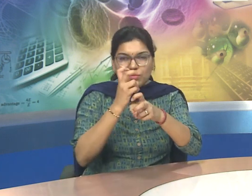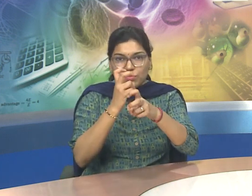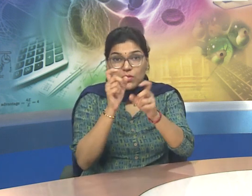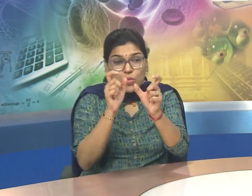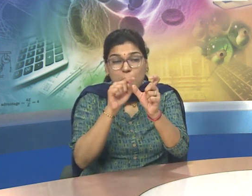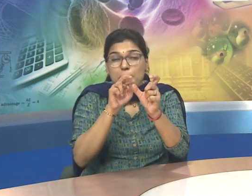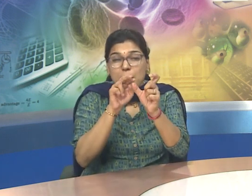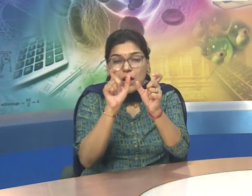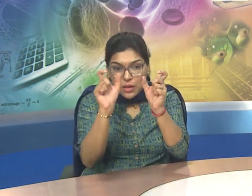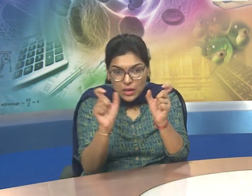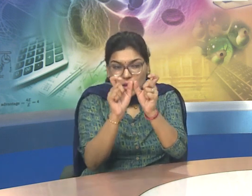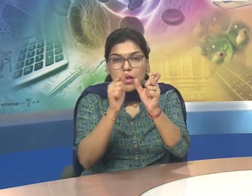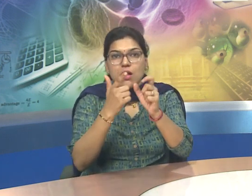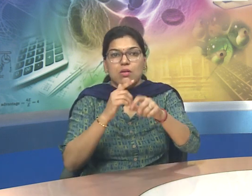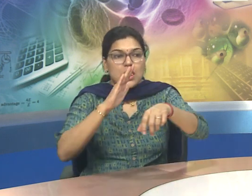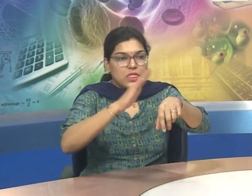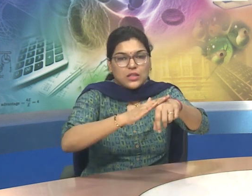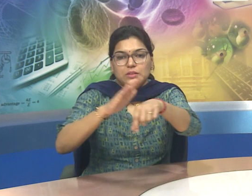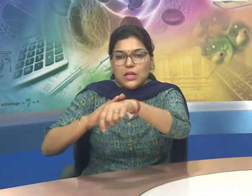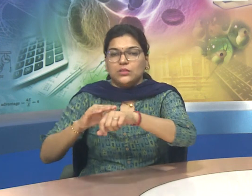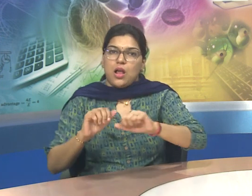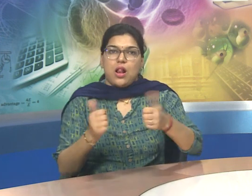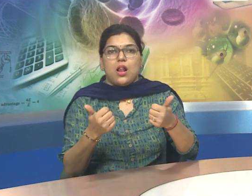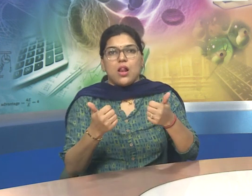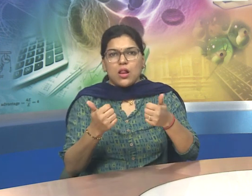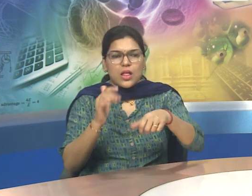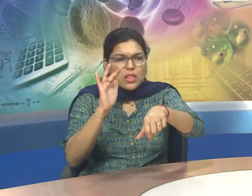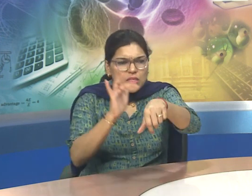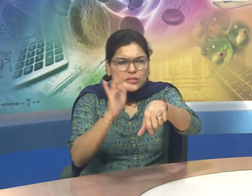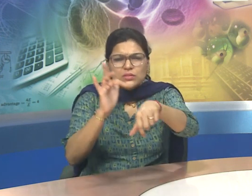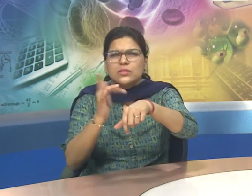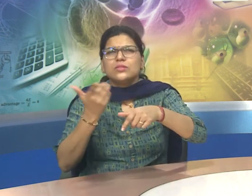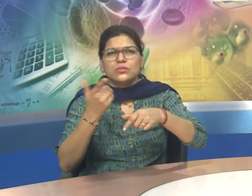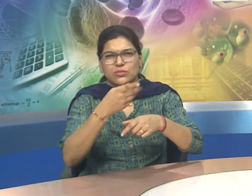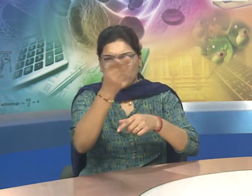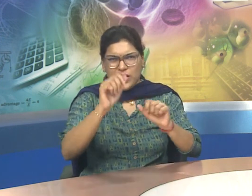These are the hard substances which we can touch.